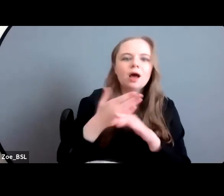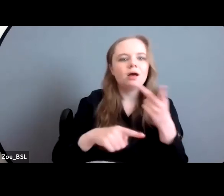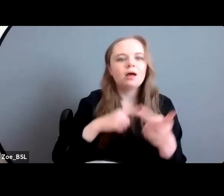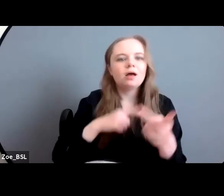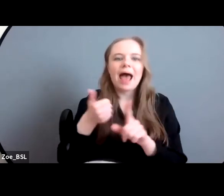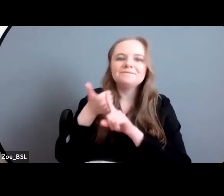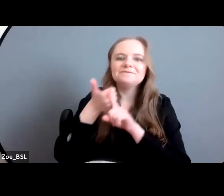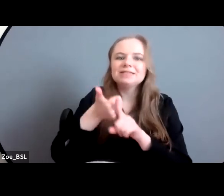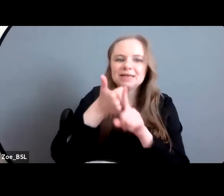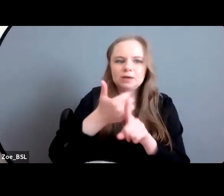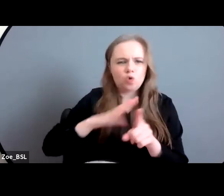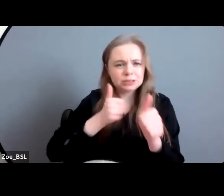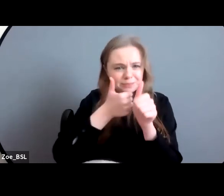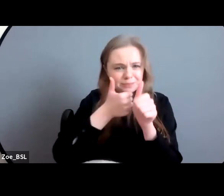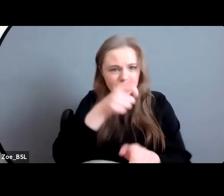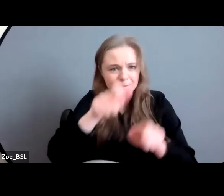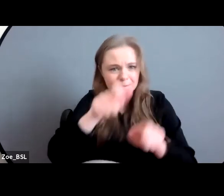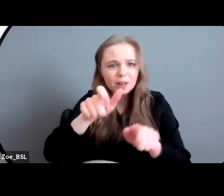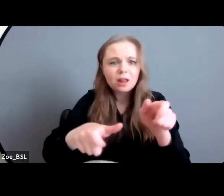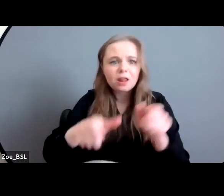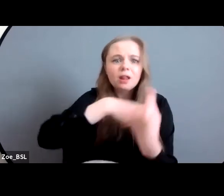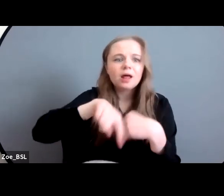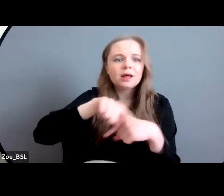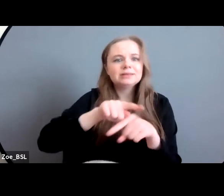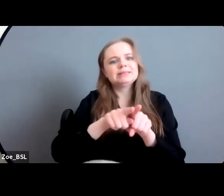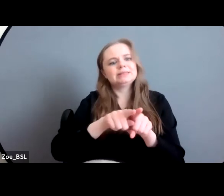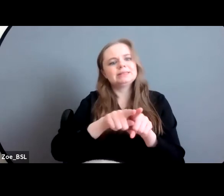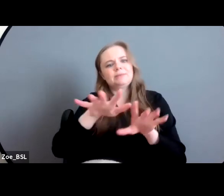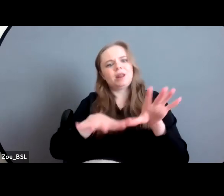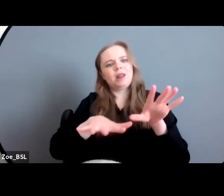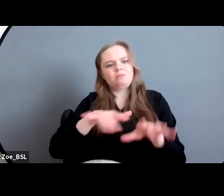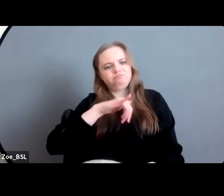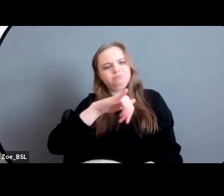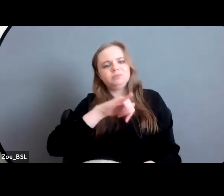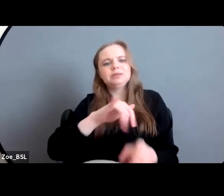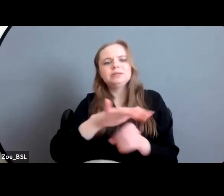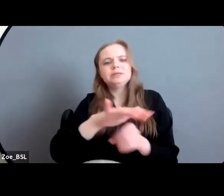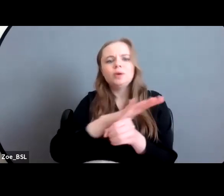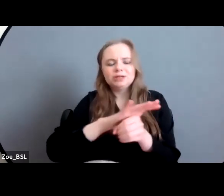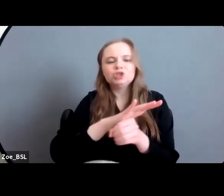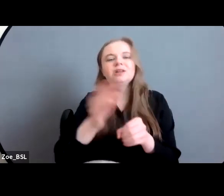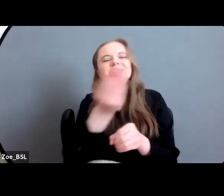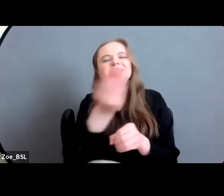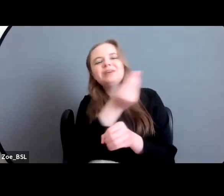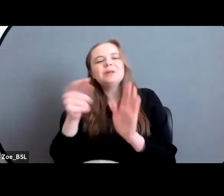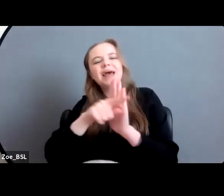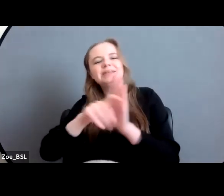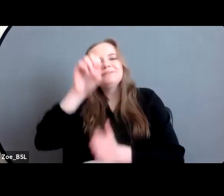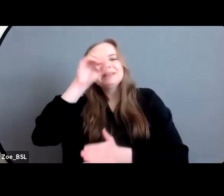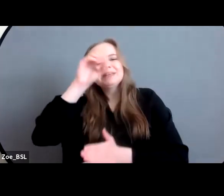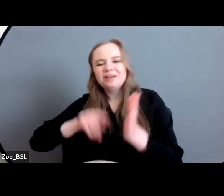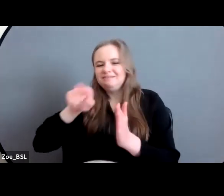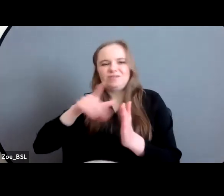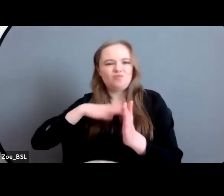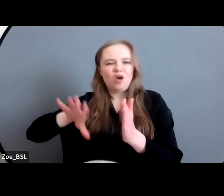those who are, in a similar situation, and to ensure that some of the negative experiences or areas which